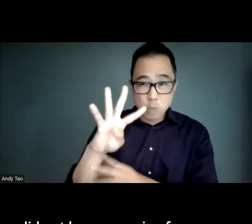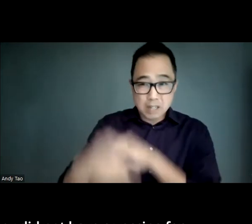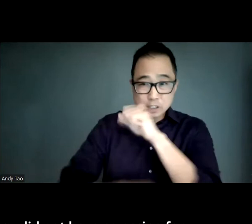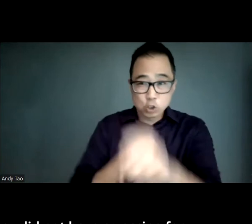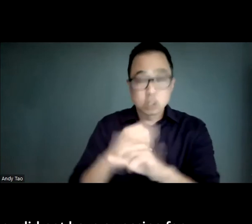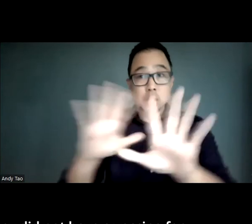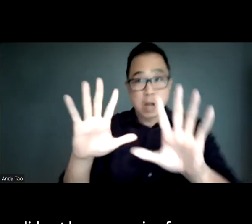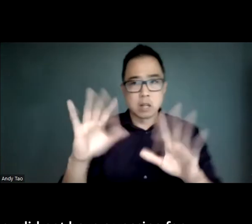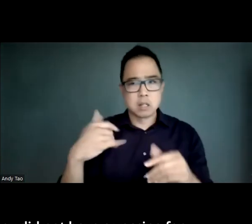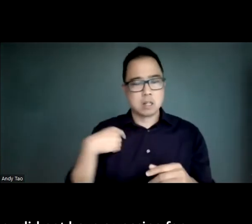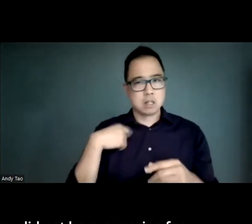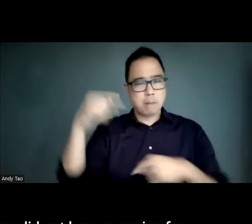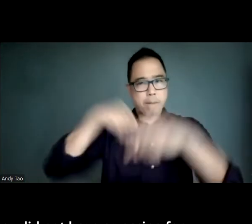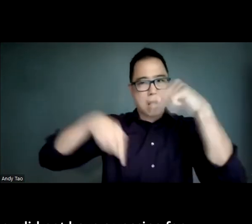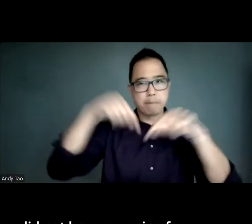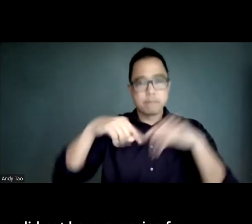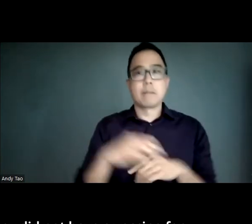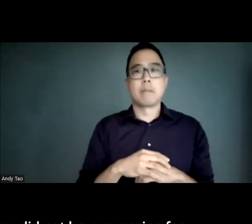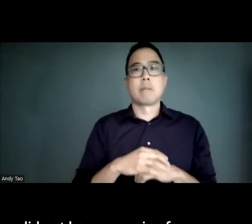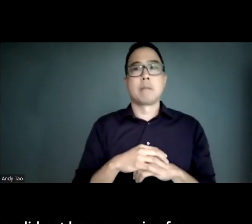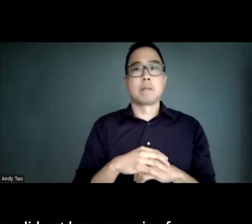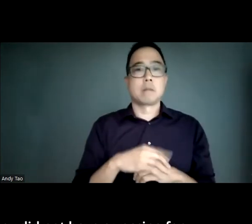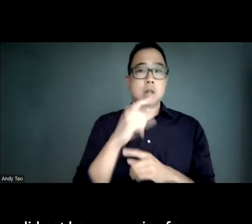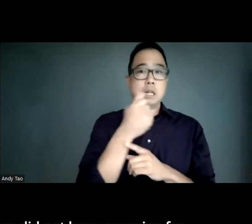But it is now an endemic.